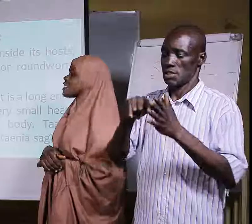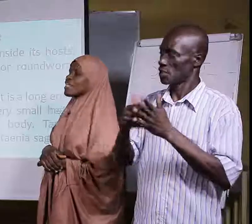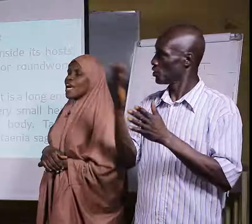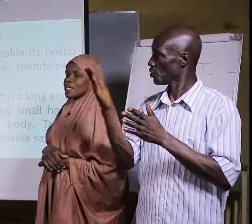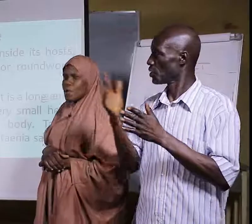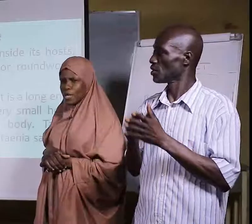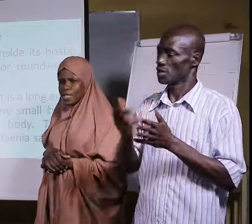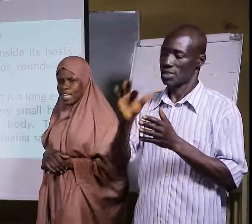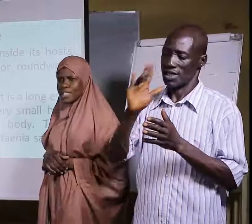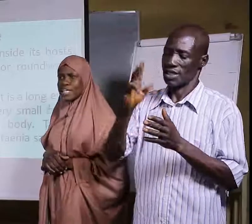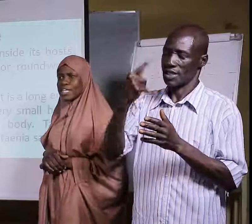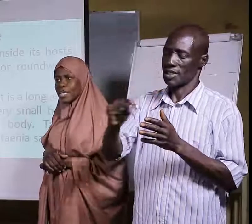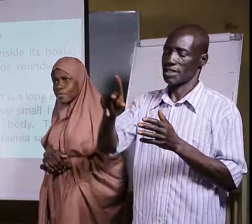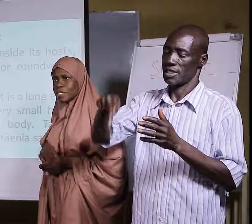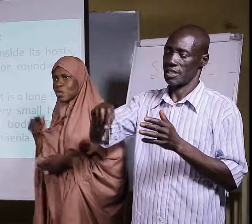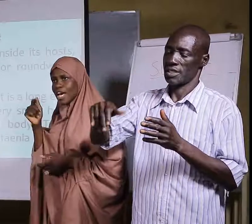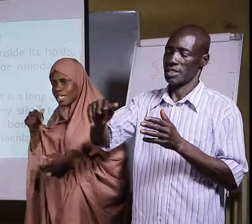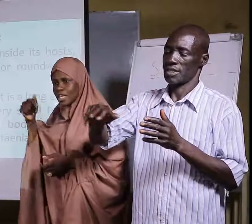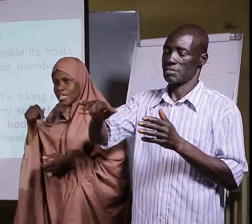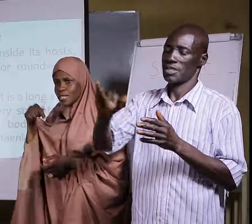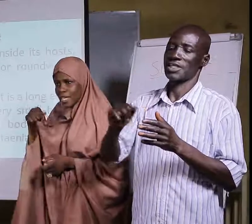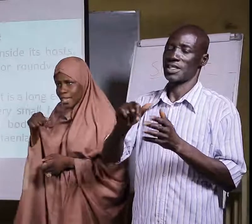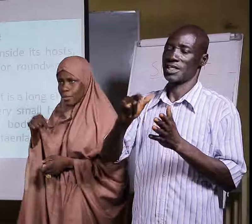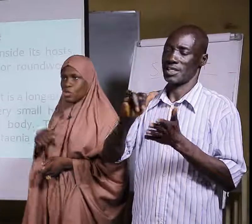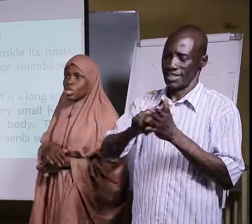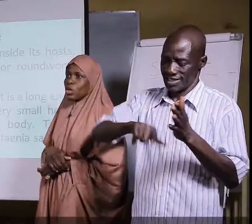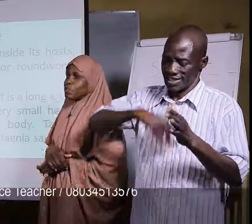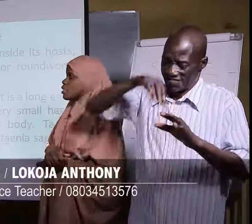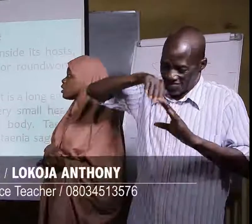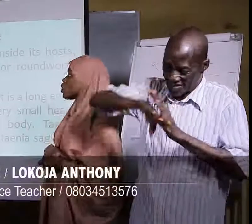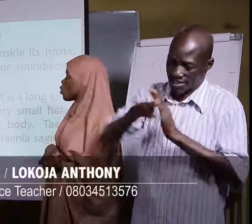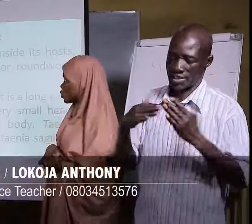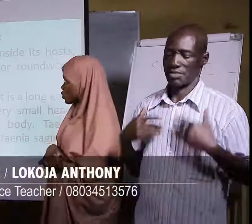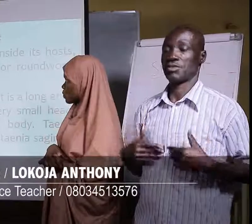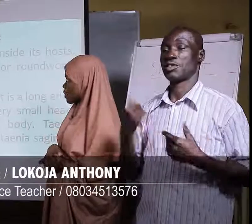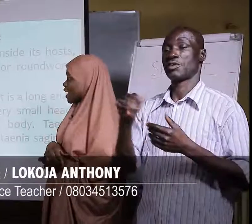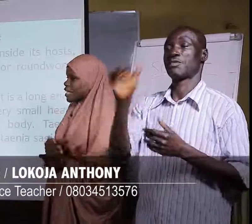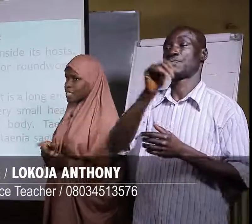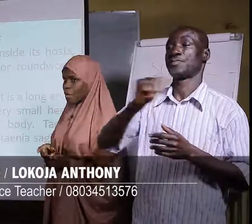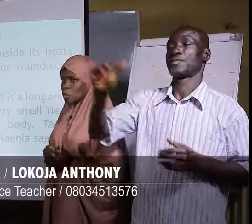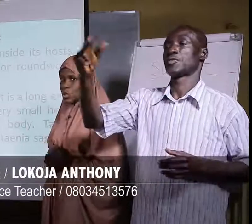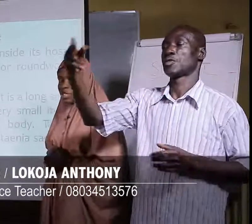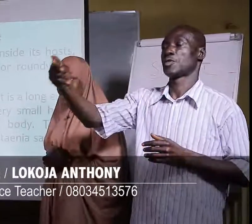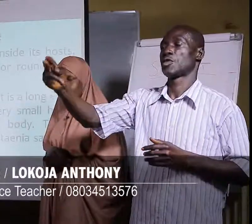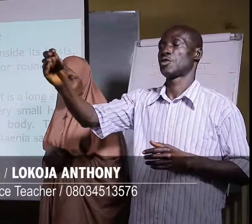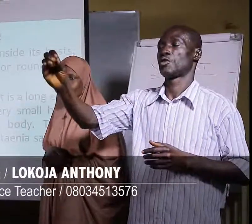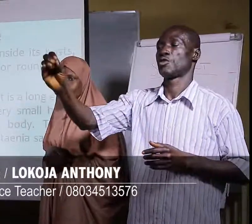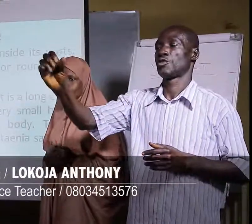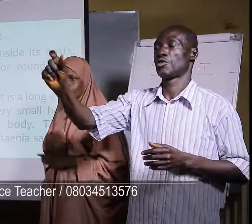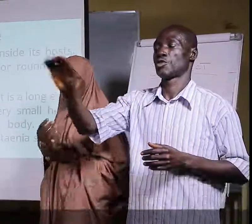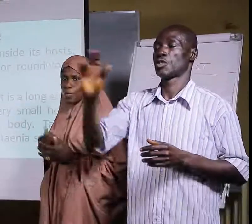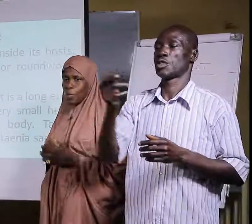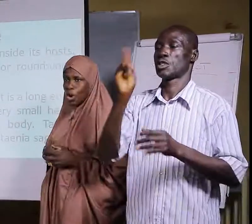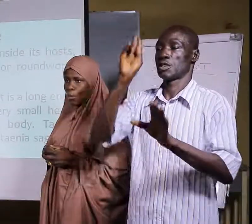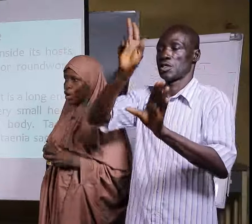endoparasites, they are the parasite that lives right inside the body of the host. An example, we said they